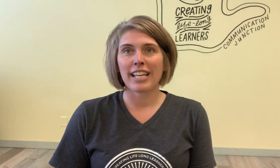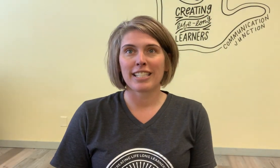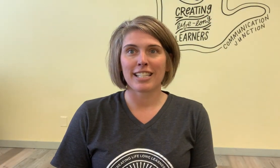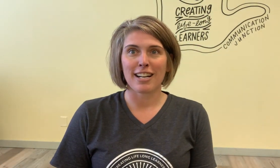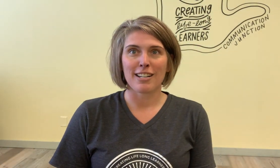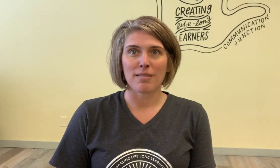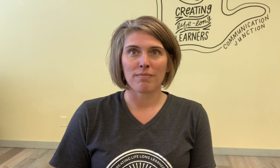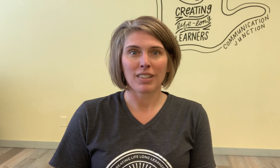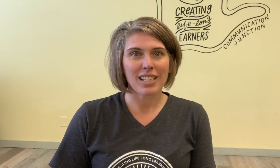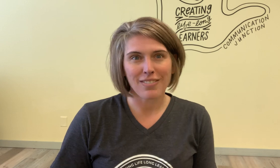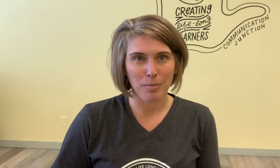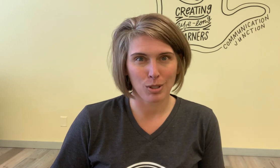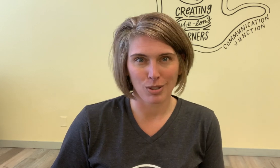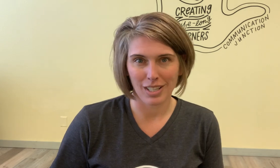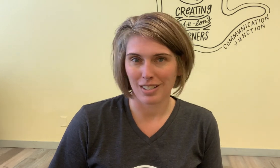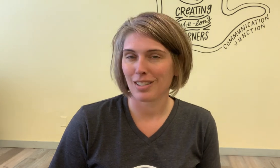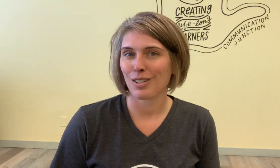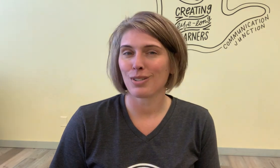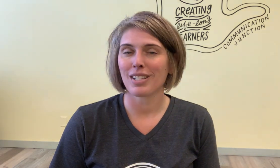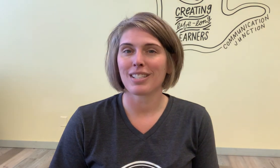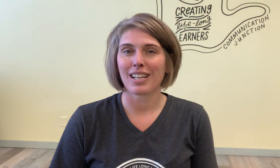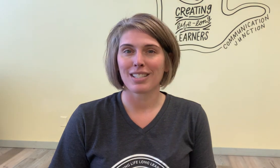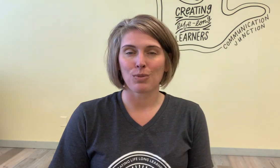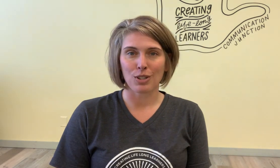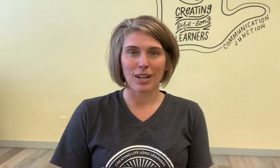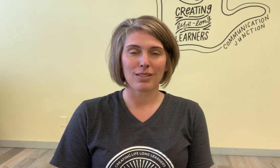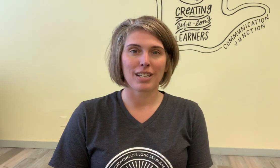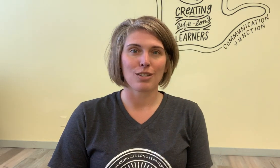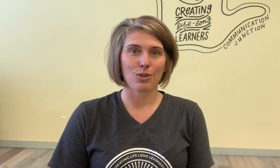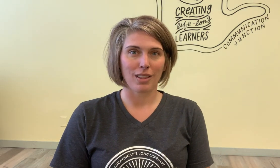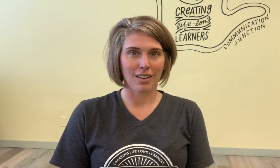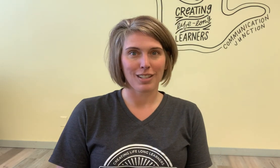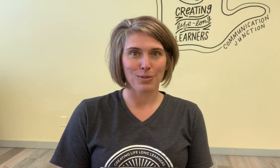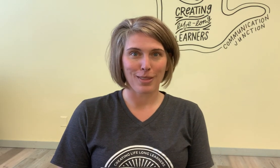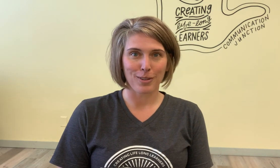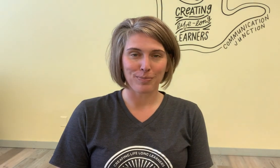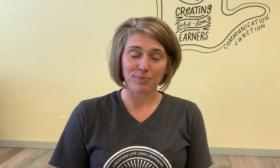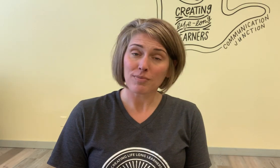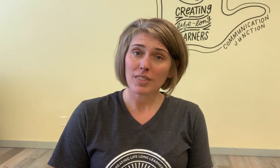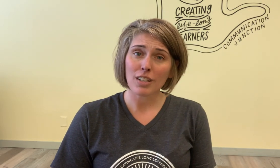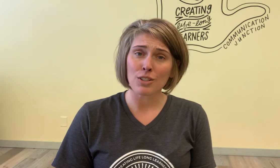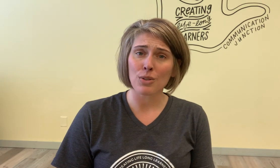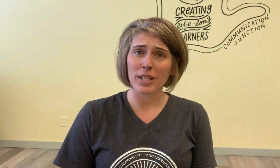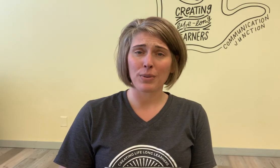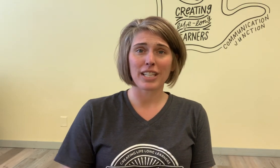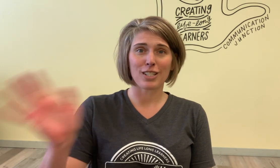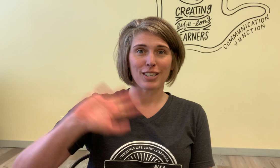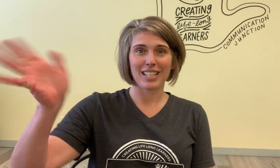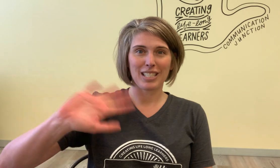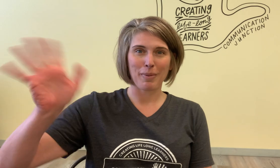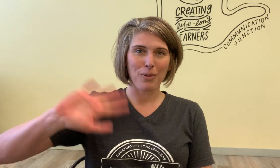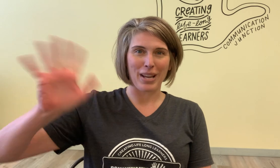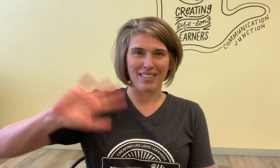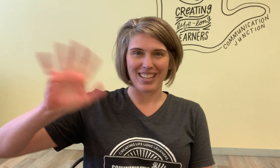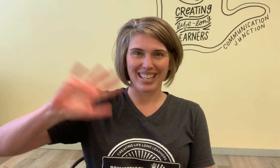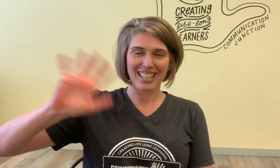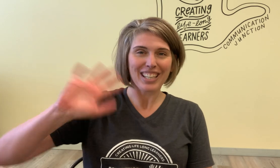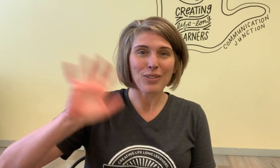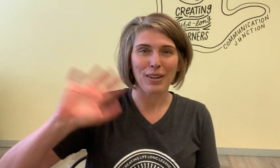and lots of opportunities to use these signs when you're outside enjoying the nice weather. So the way that we get started is by waving. Can you wave